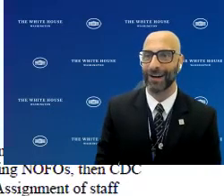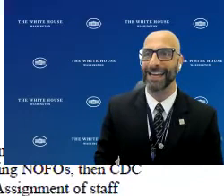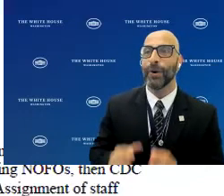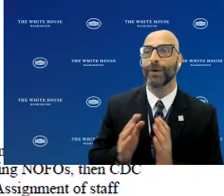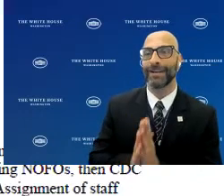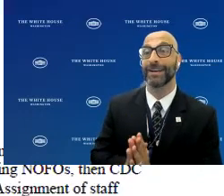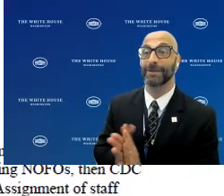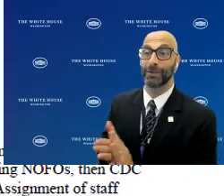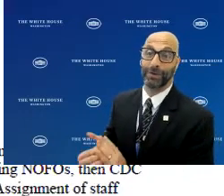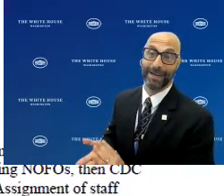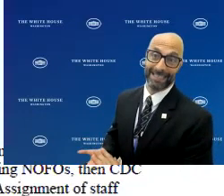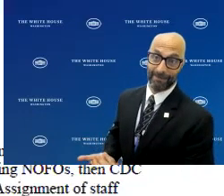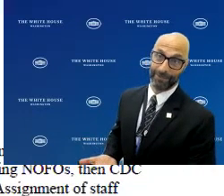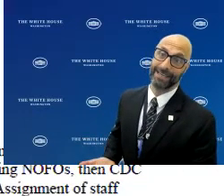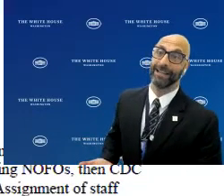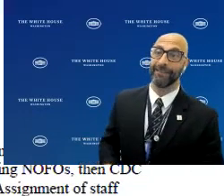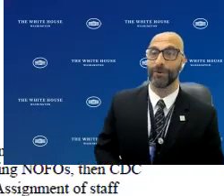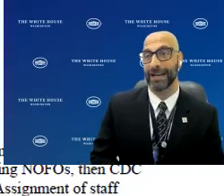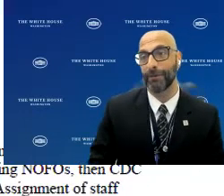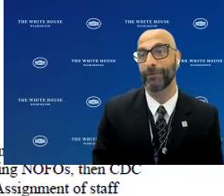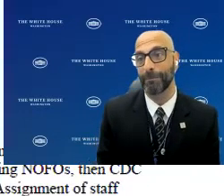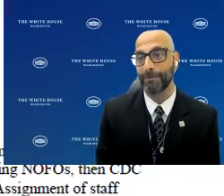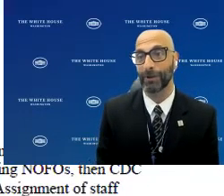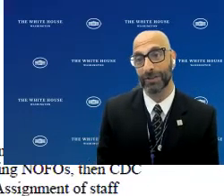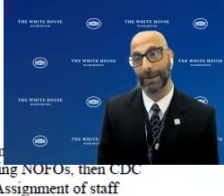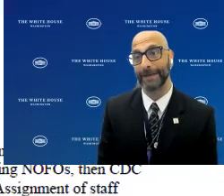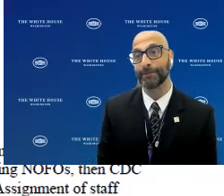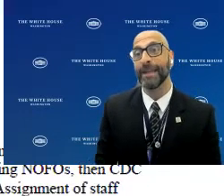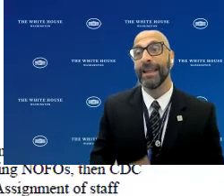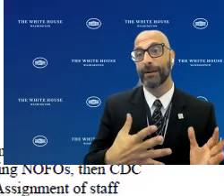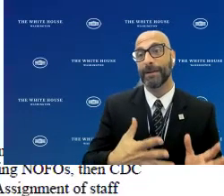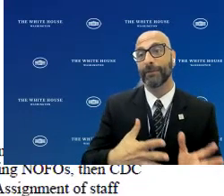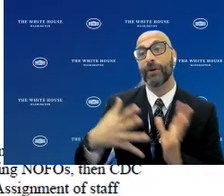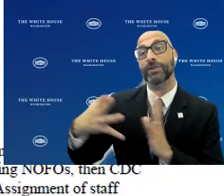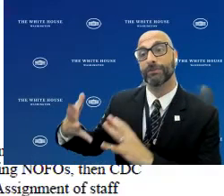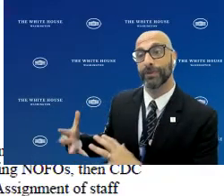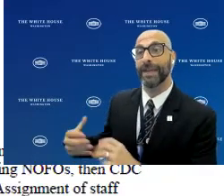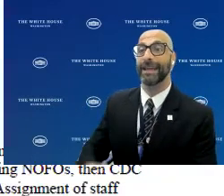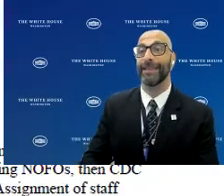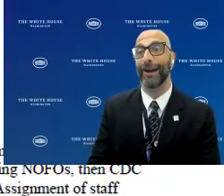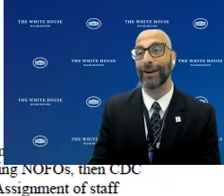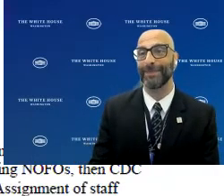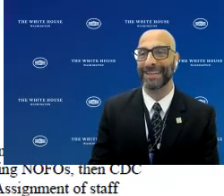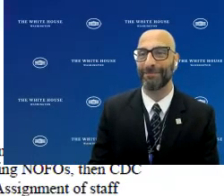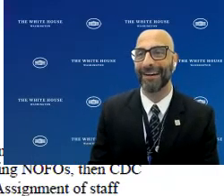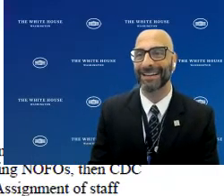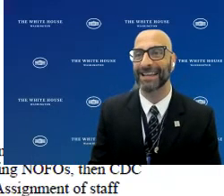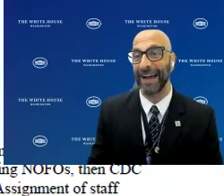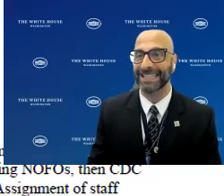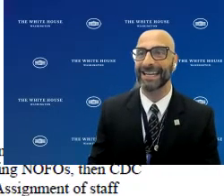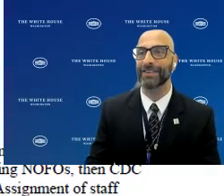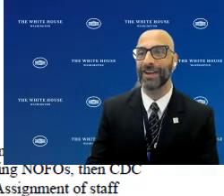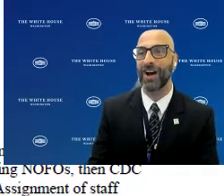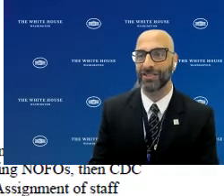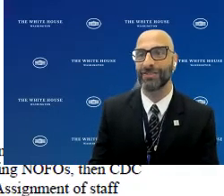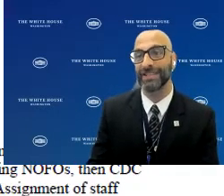HIV STD work. We're hearing some really great examples, and I'll give you a couple of what people are doing. Folks are moving their